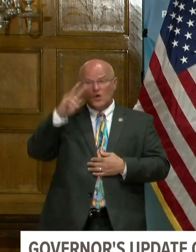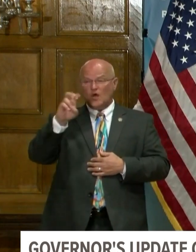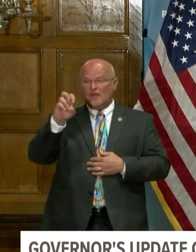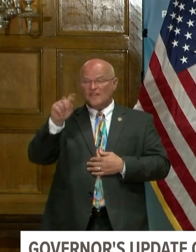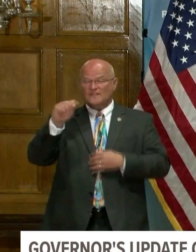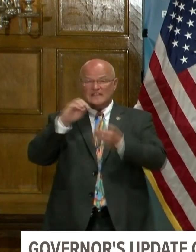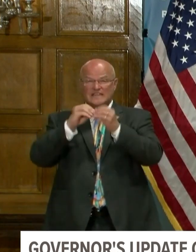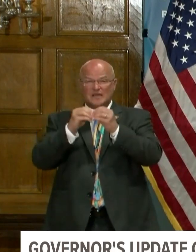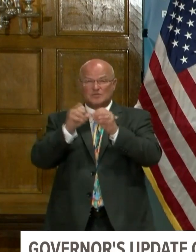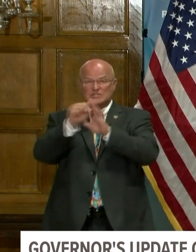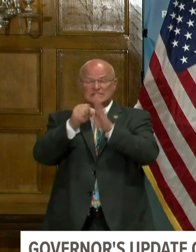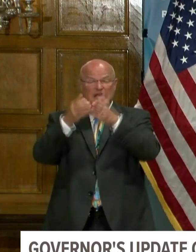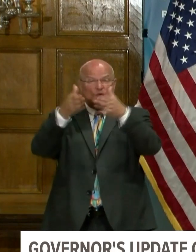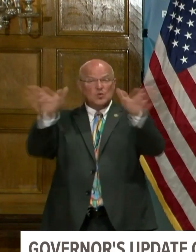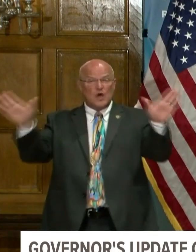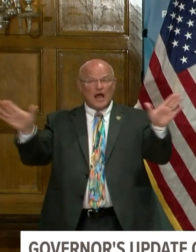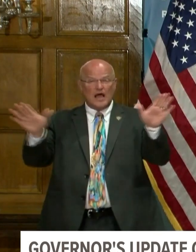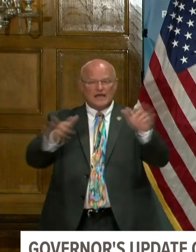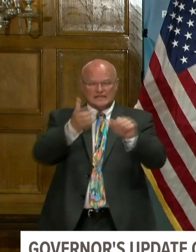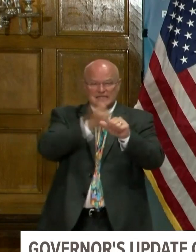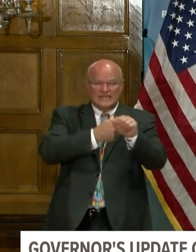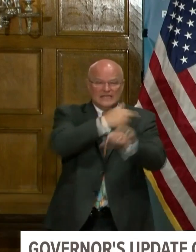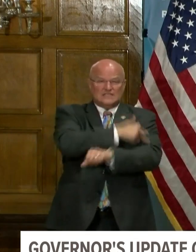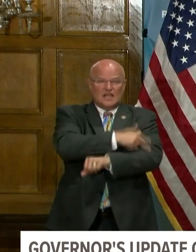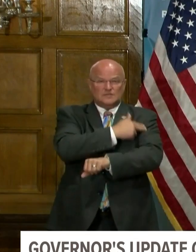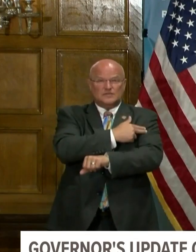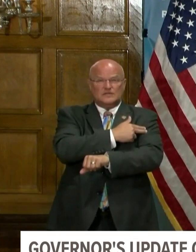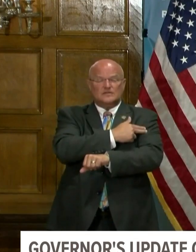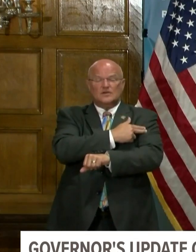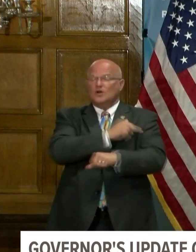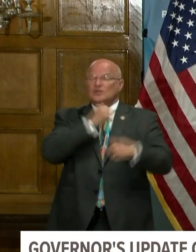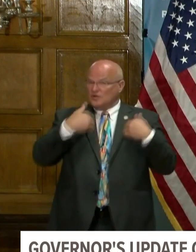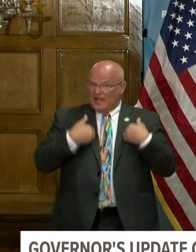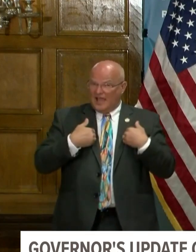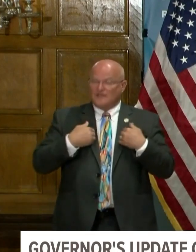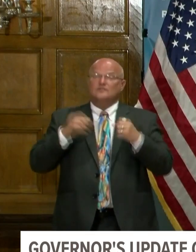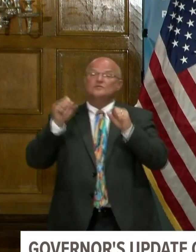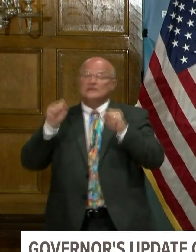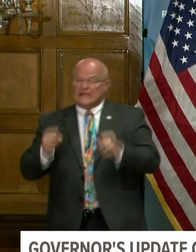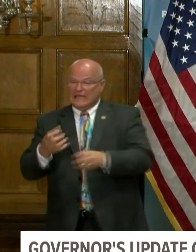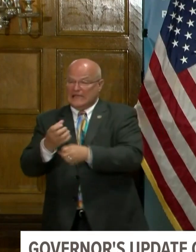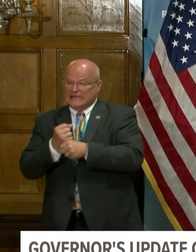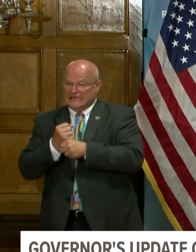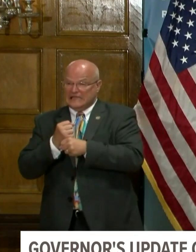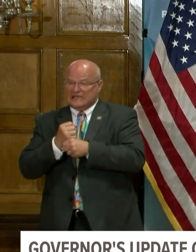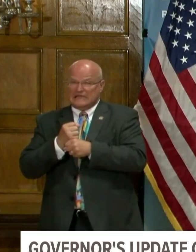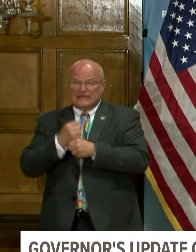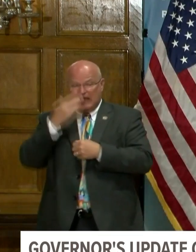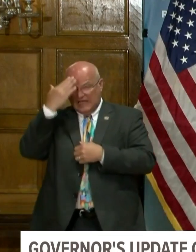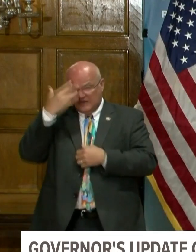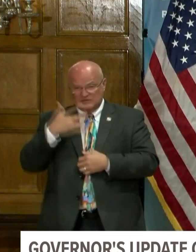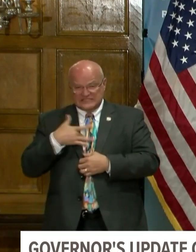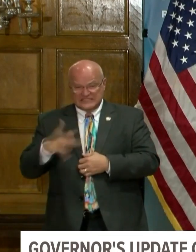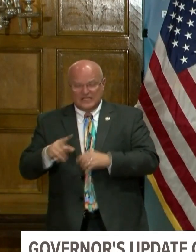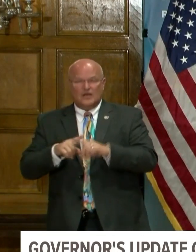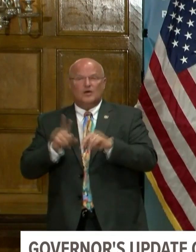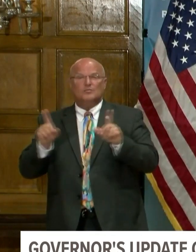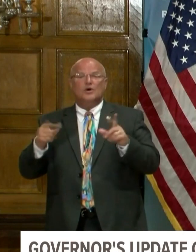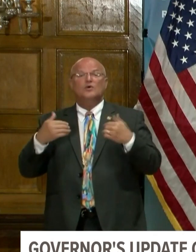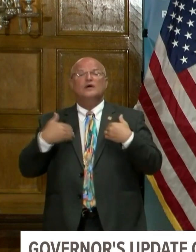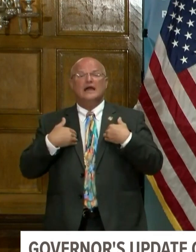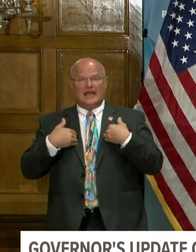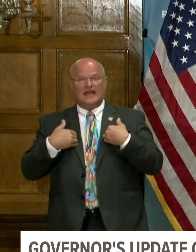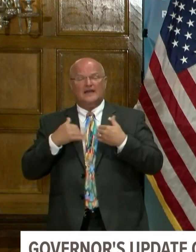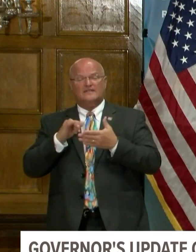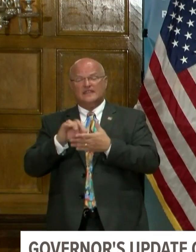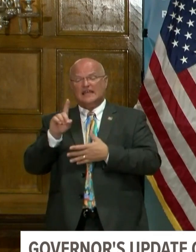numbers statewide in terms of each hospital. We can get that broken down. I don't know whether there's any sensitivity to it, but we do